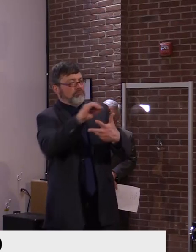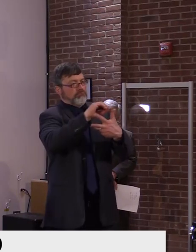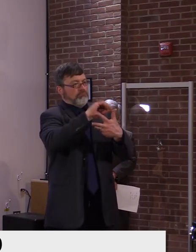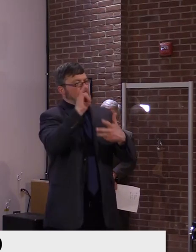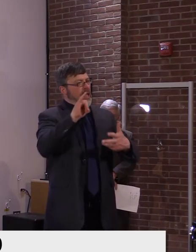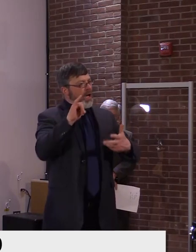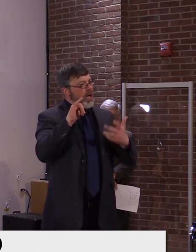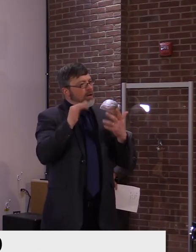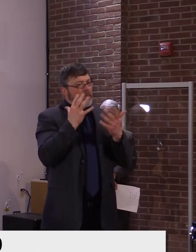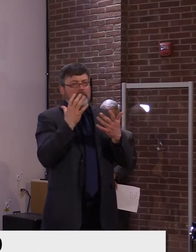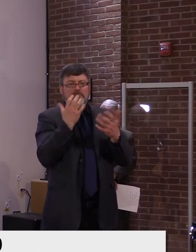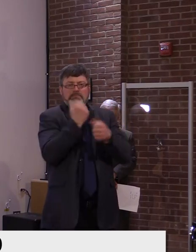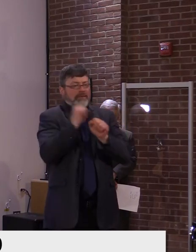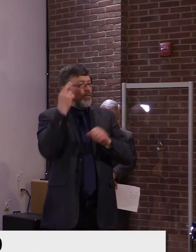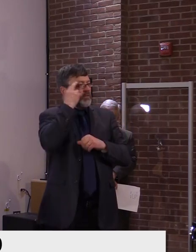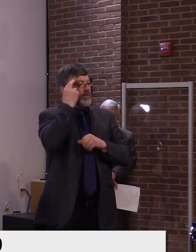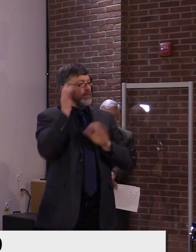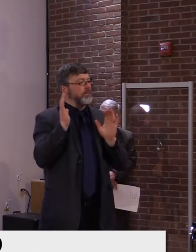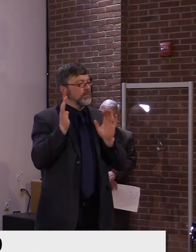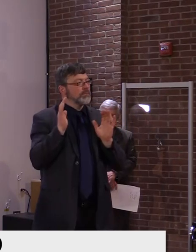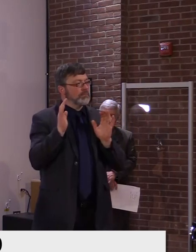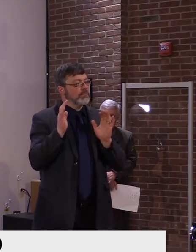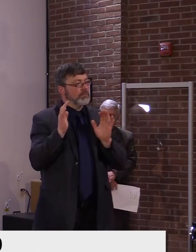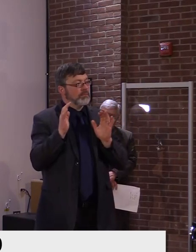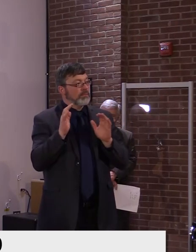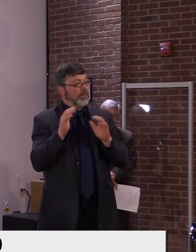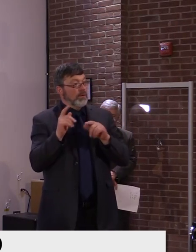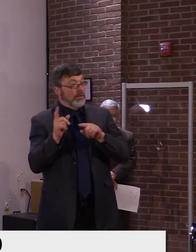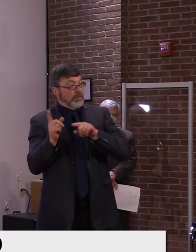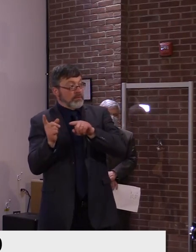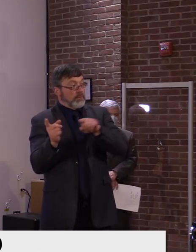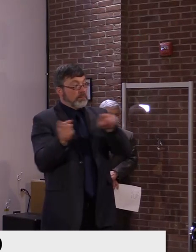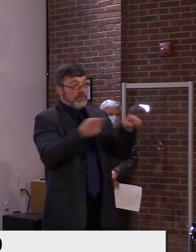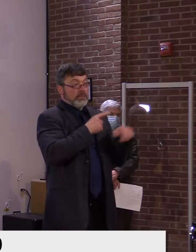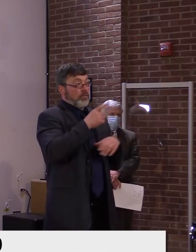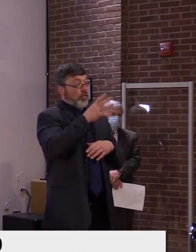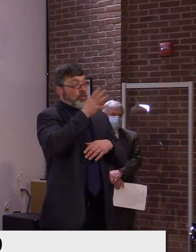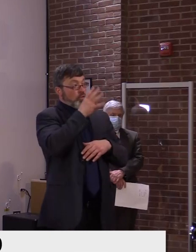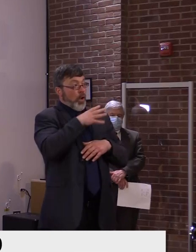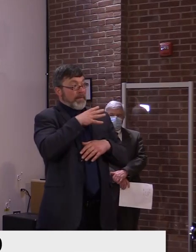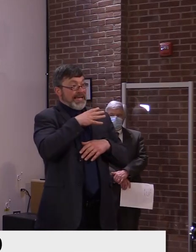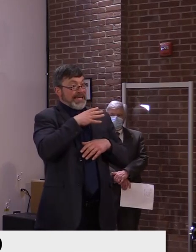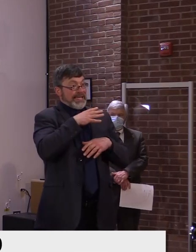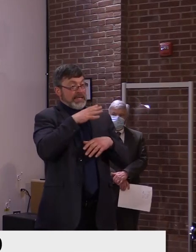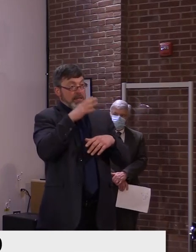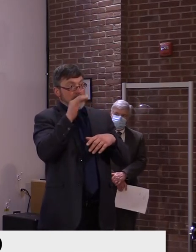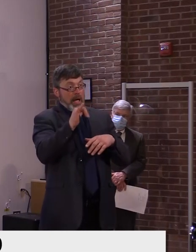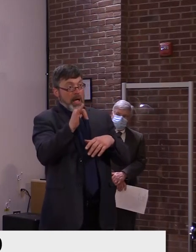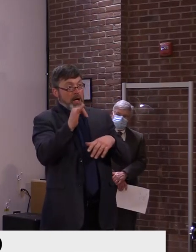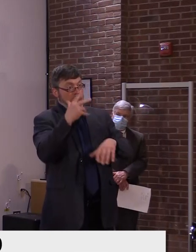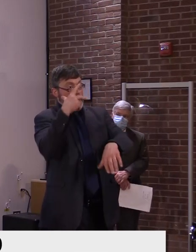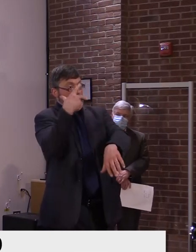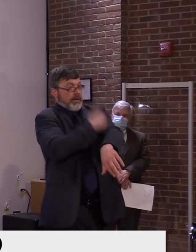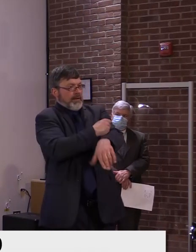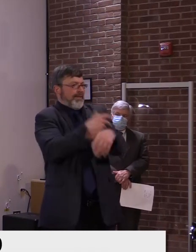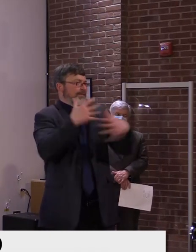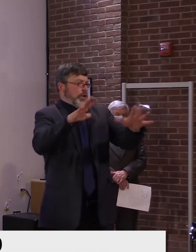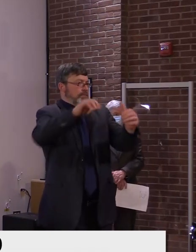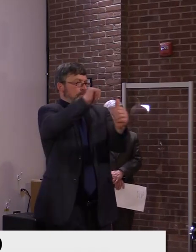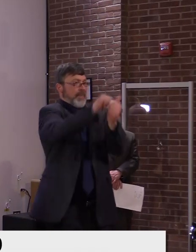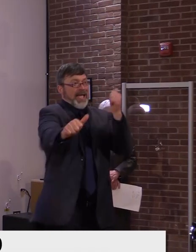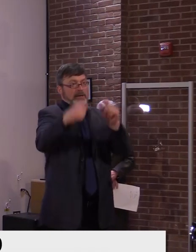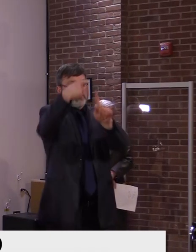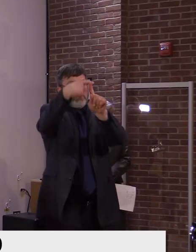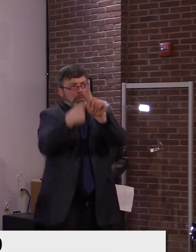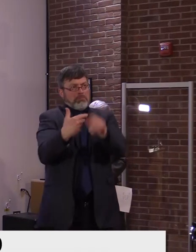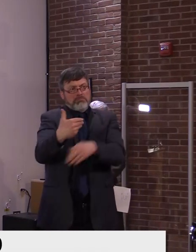who either got the vaccine well over a month ago or just got the mild symptoms one gets at the